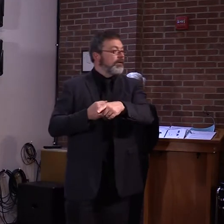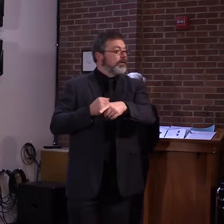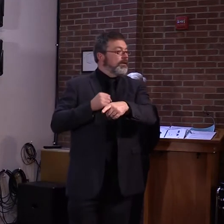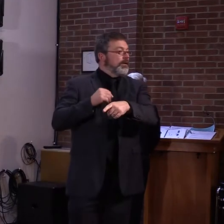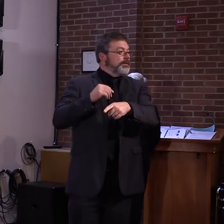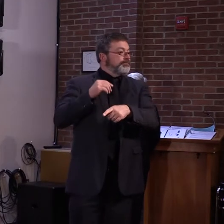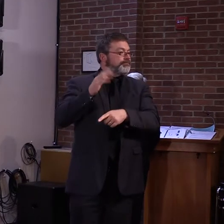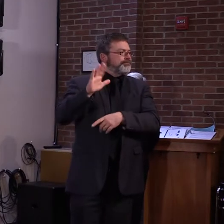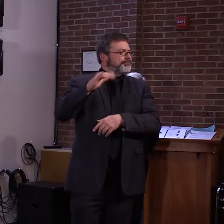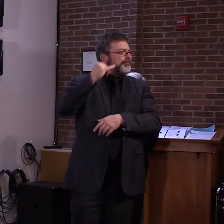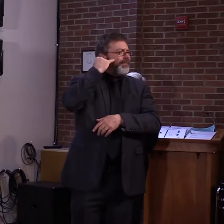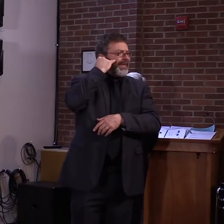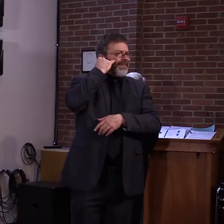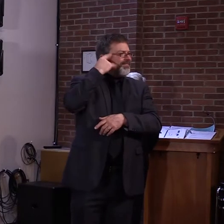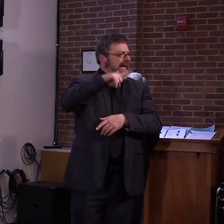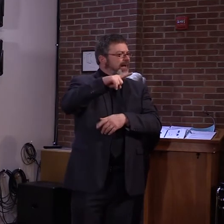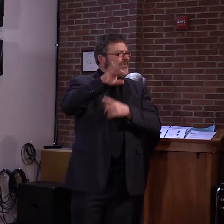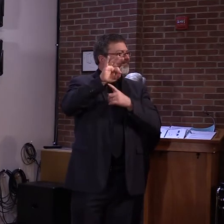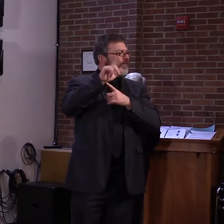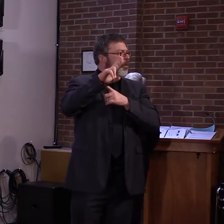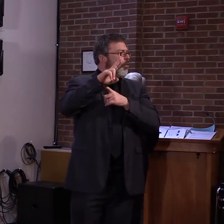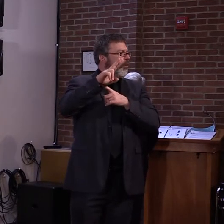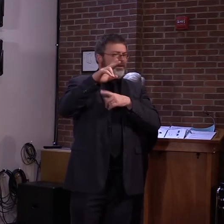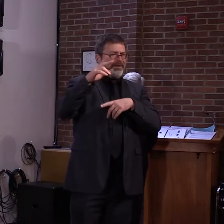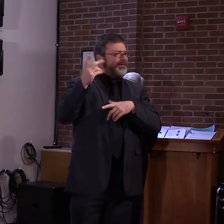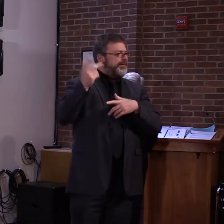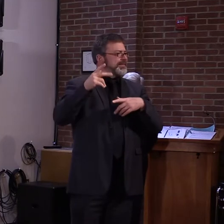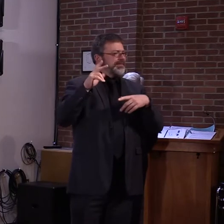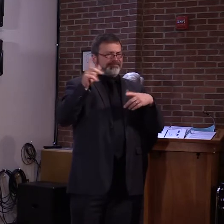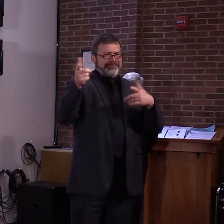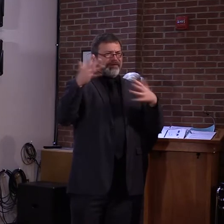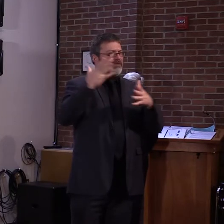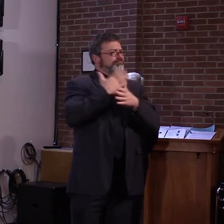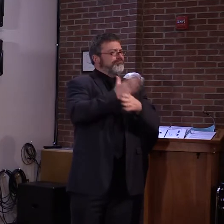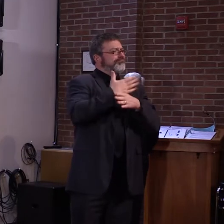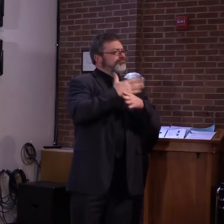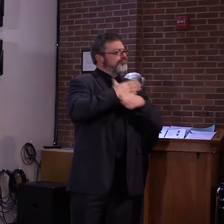it's not going to take too much to figure out people may have COVID either.